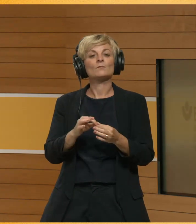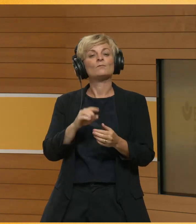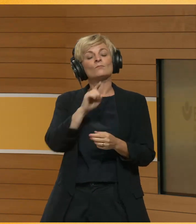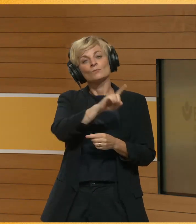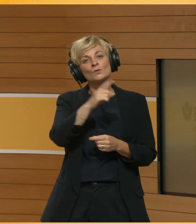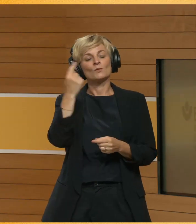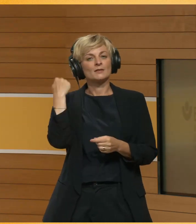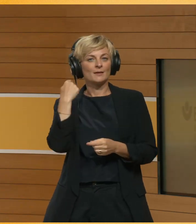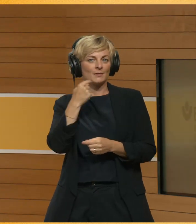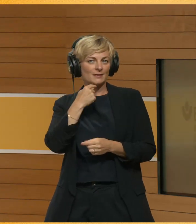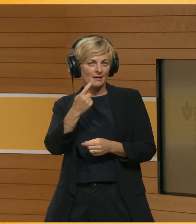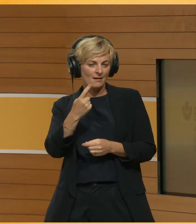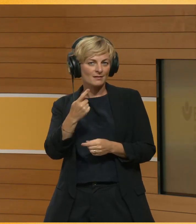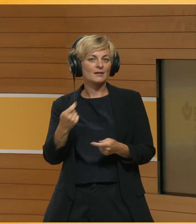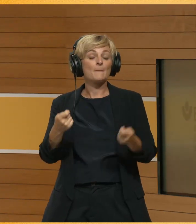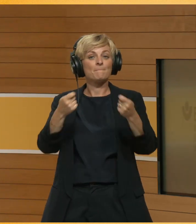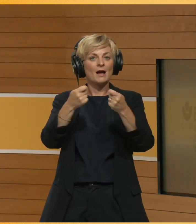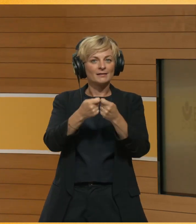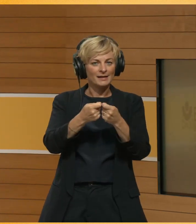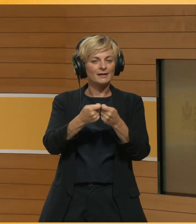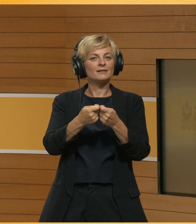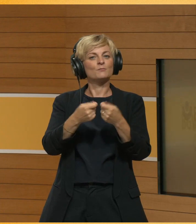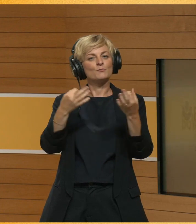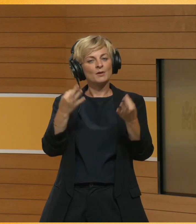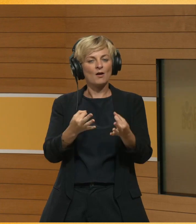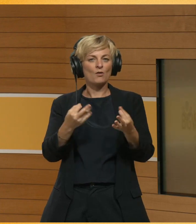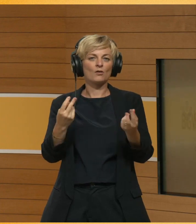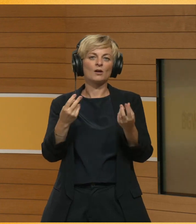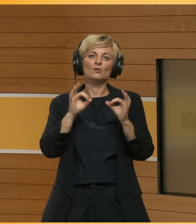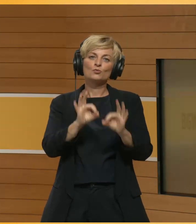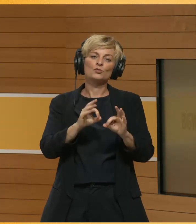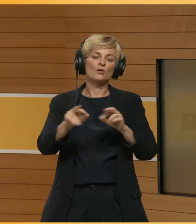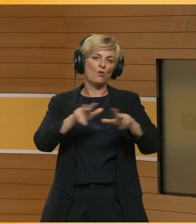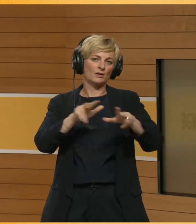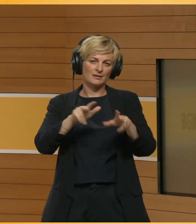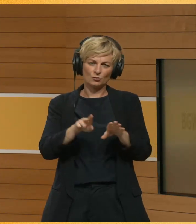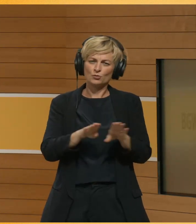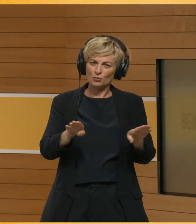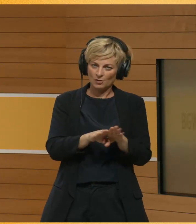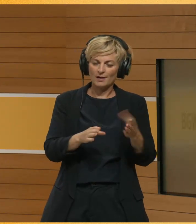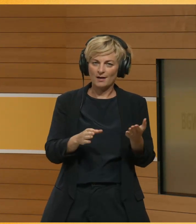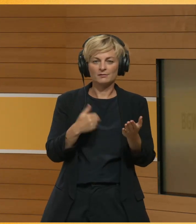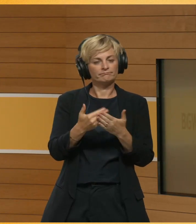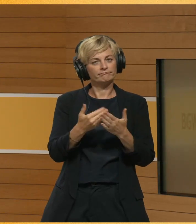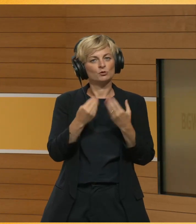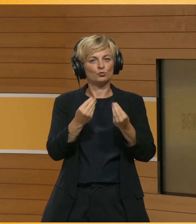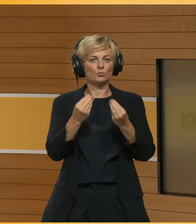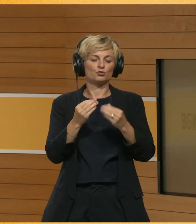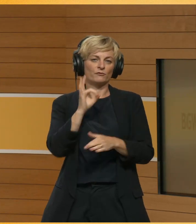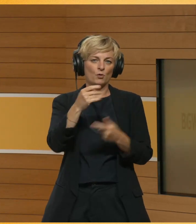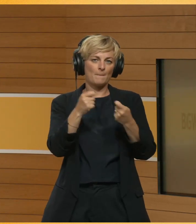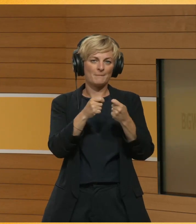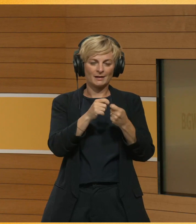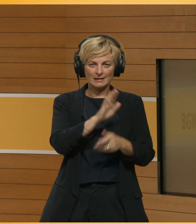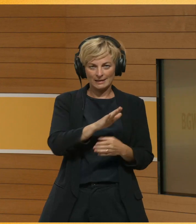are principles that really stand for good organizational practice. And sometimes we're when it comes to